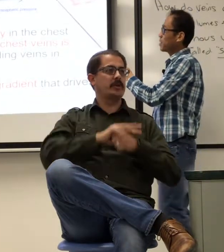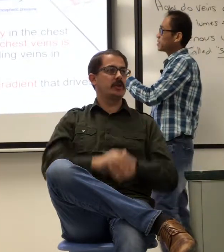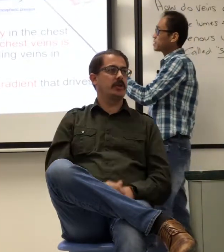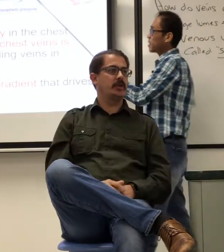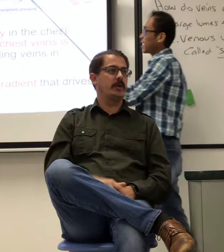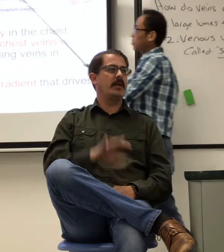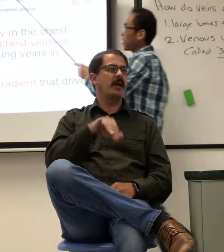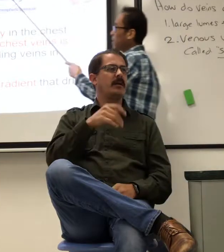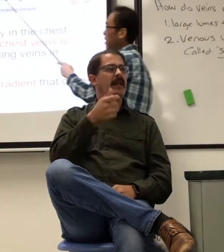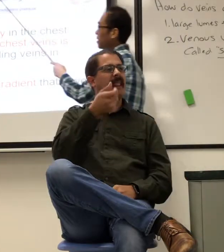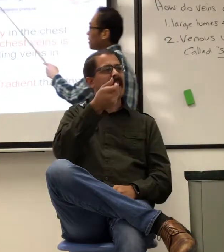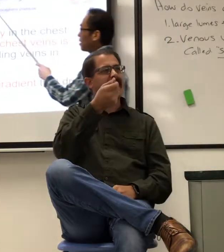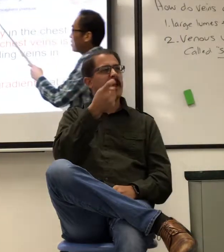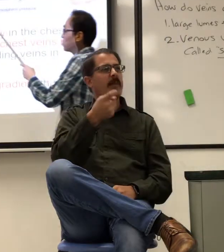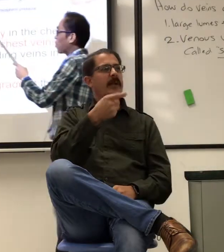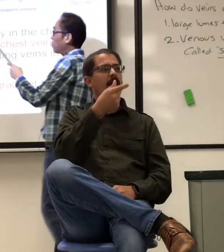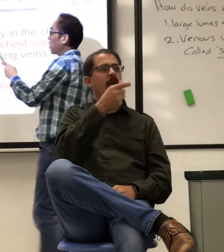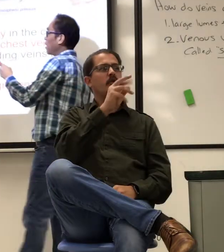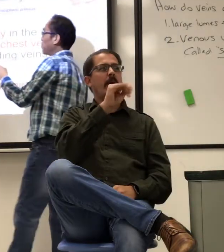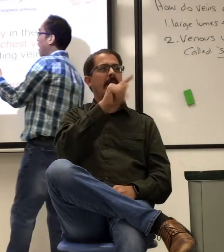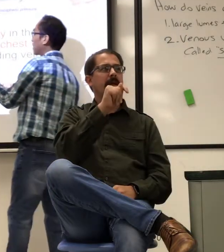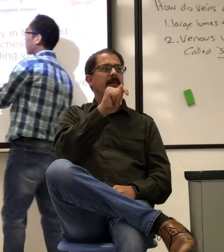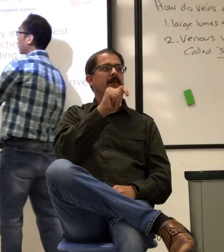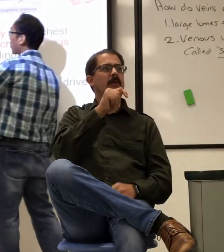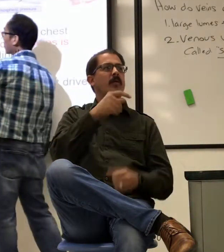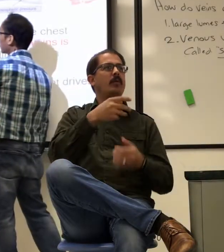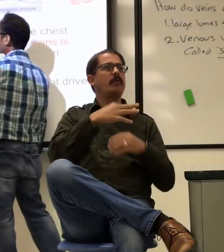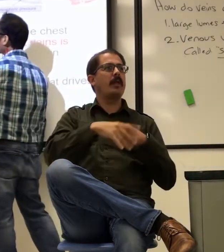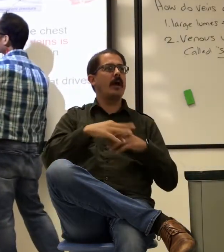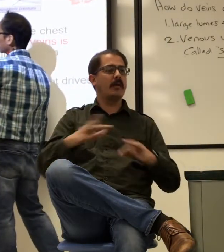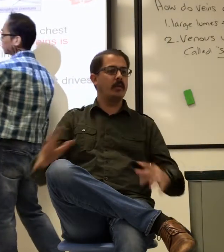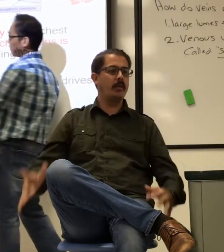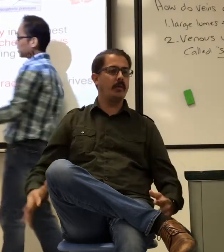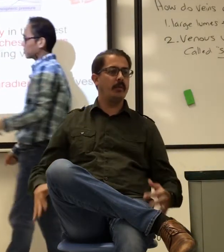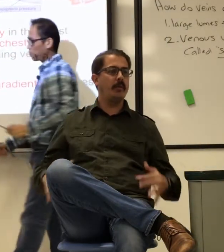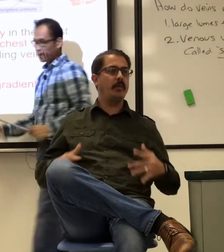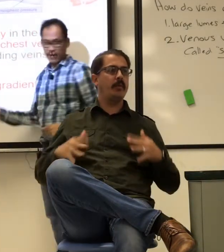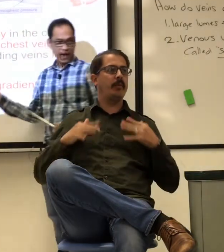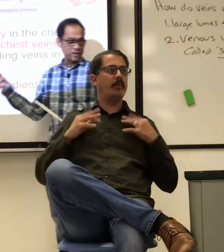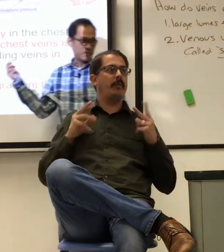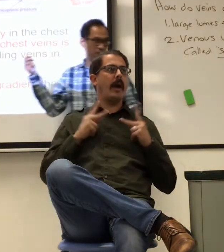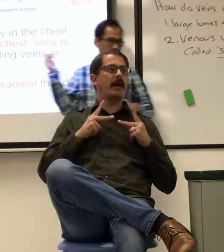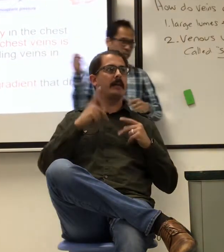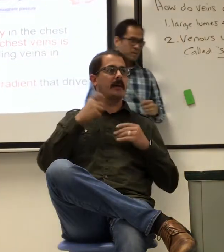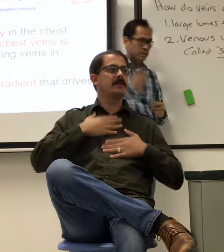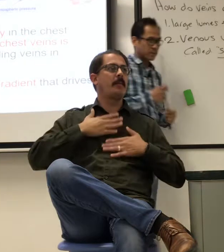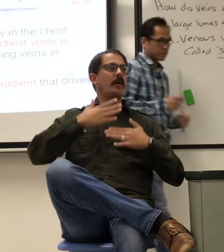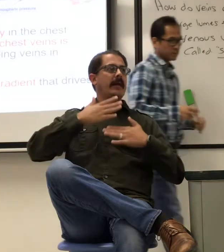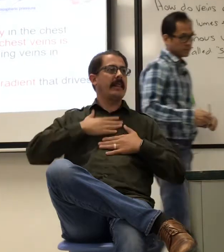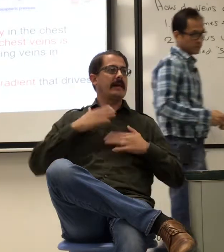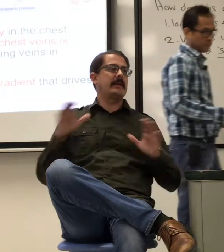That creates a slight gradient to draw blood back to the heart because of the breathing activity.